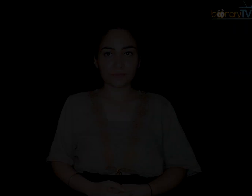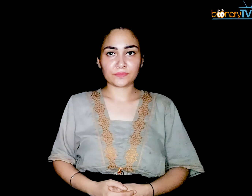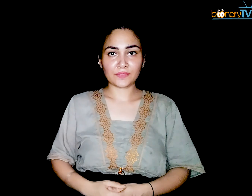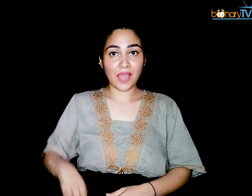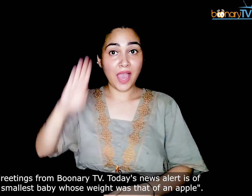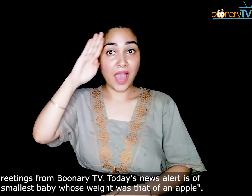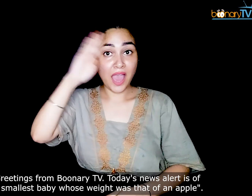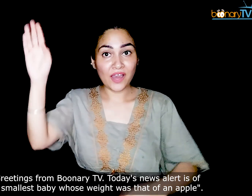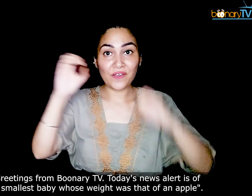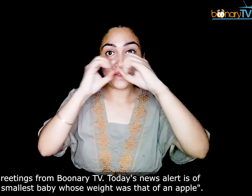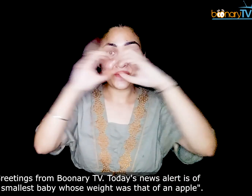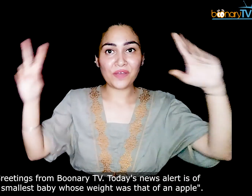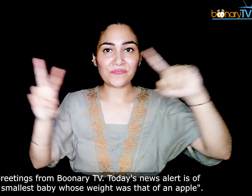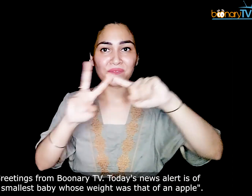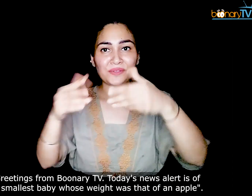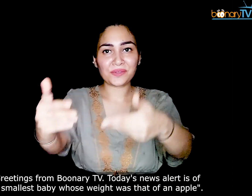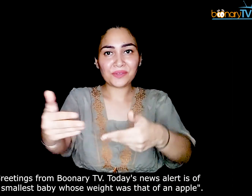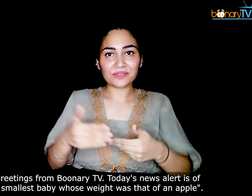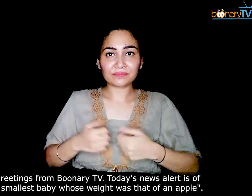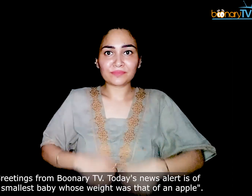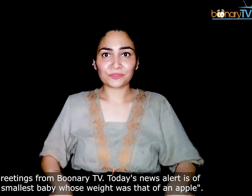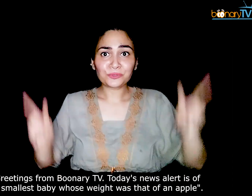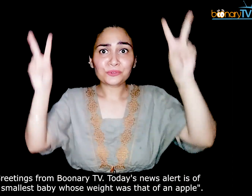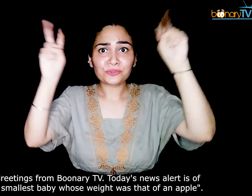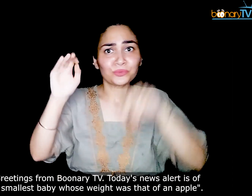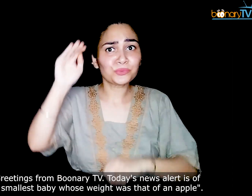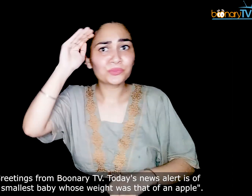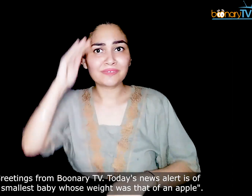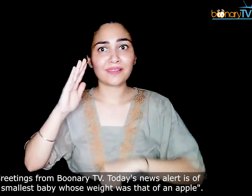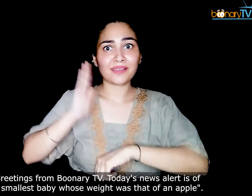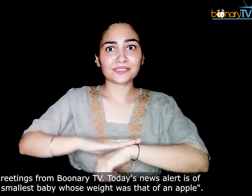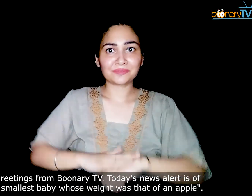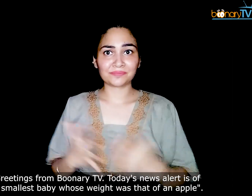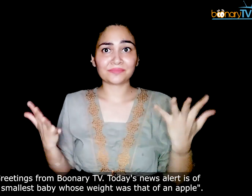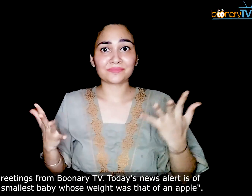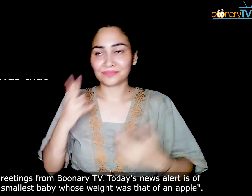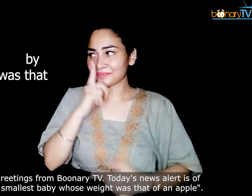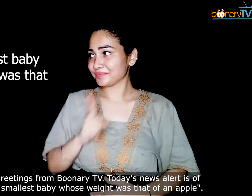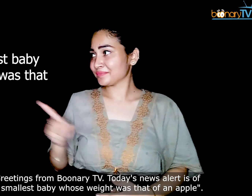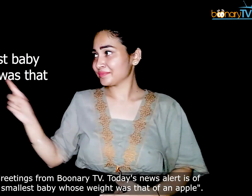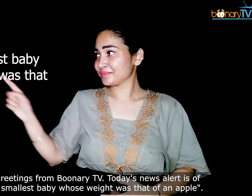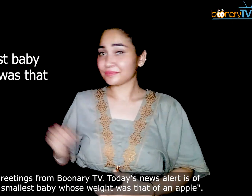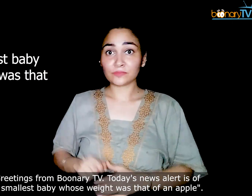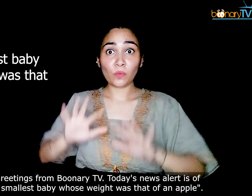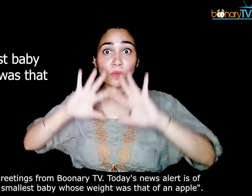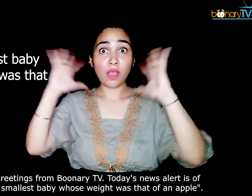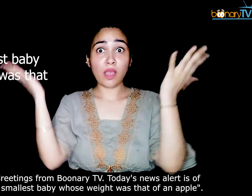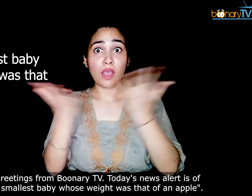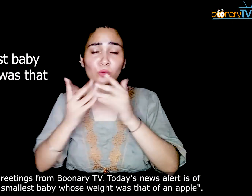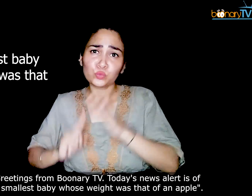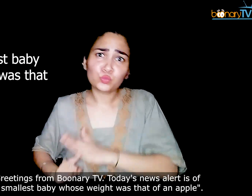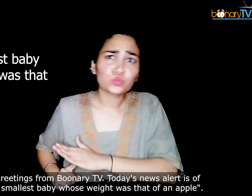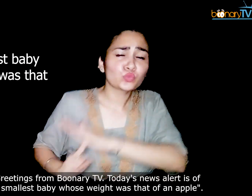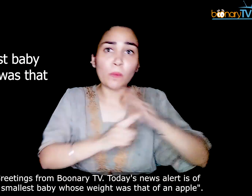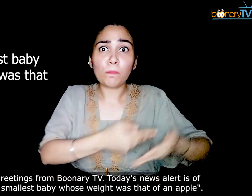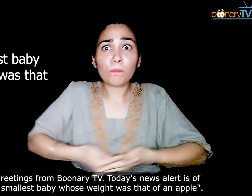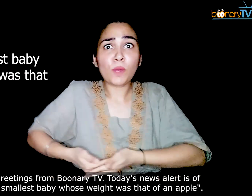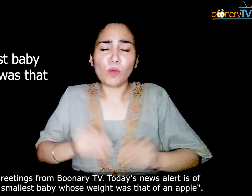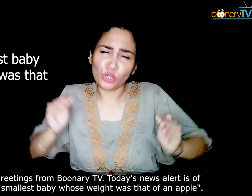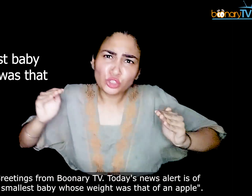Hello, greetings from Boonary TV. Today's news alert is of world's smallest baby whose weight